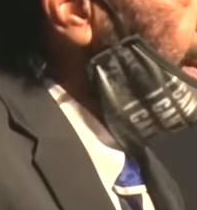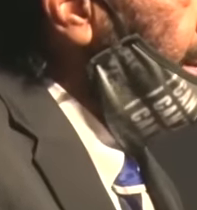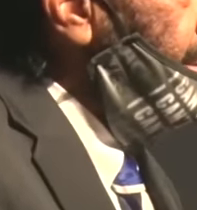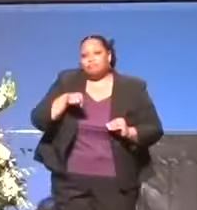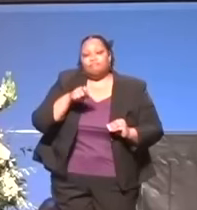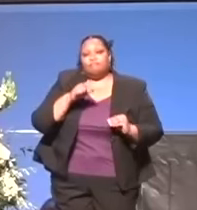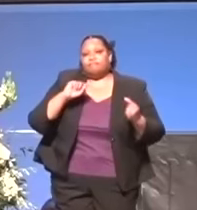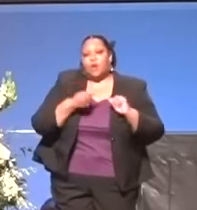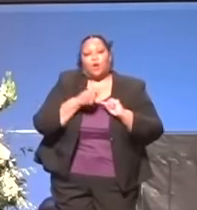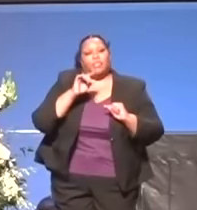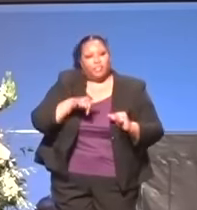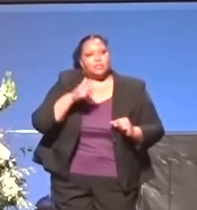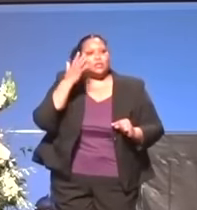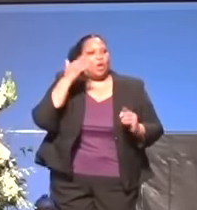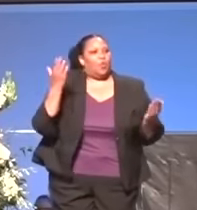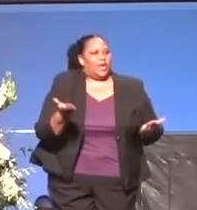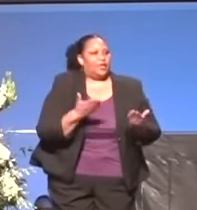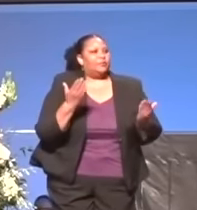His